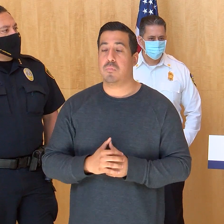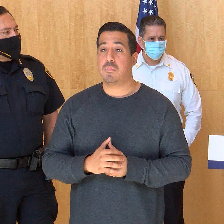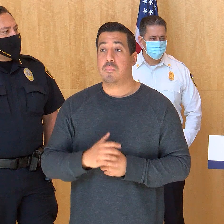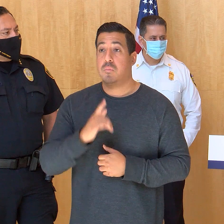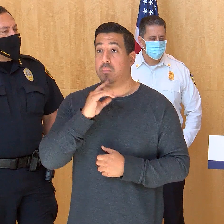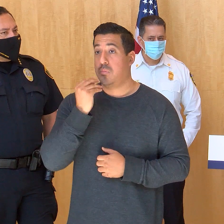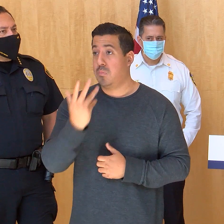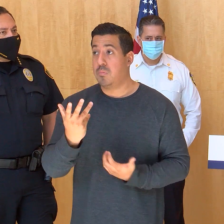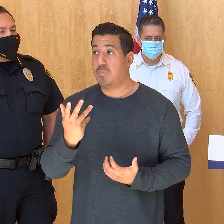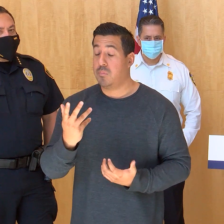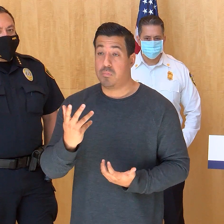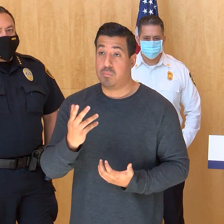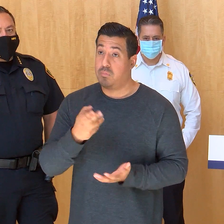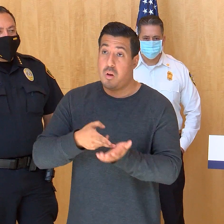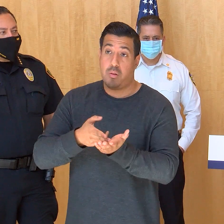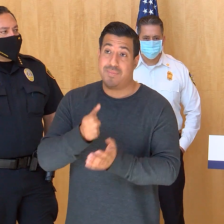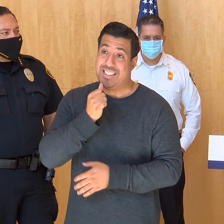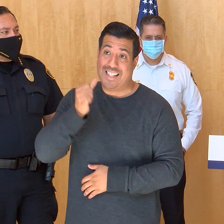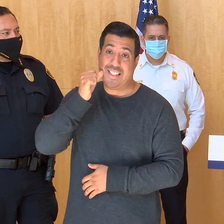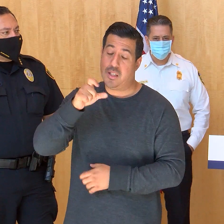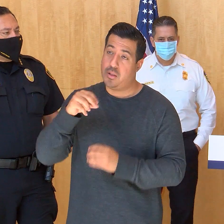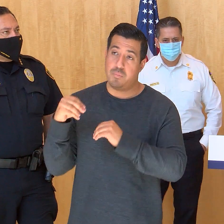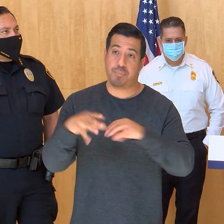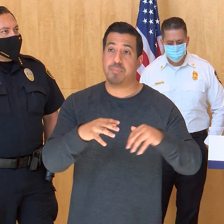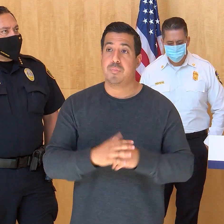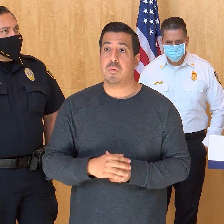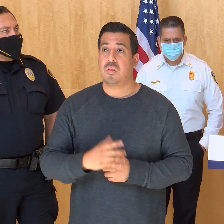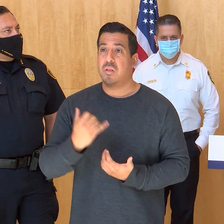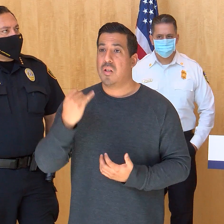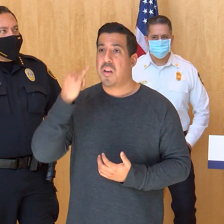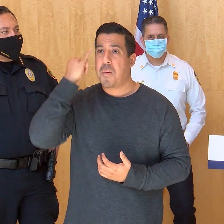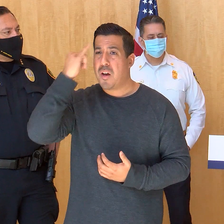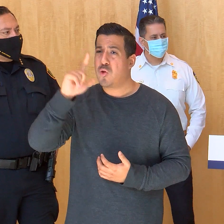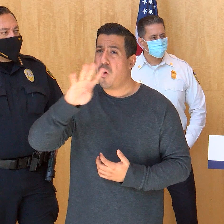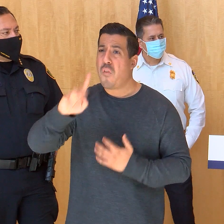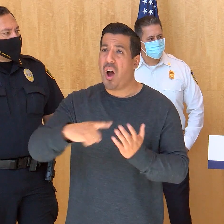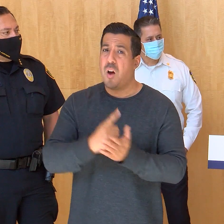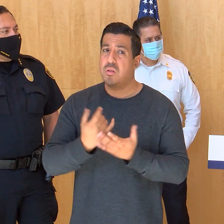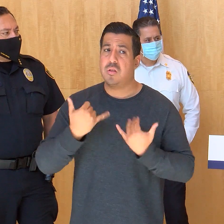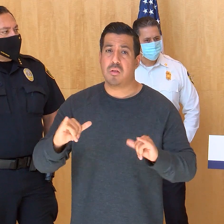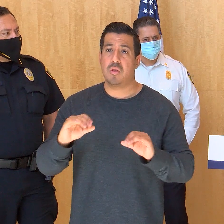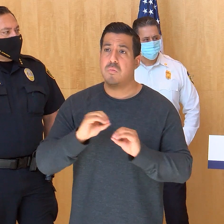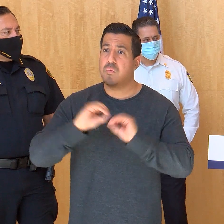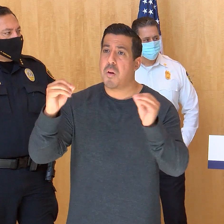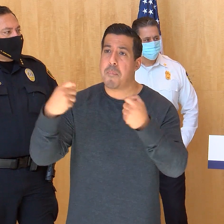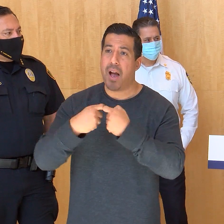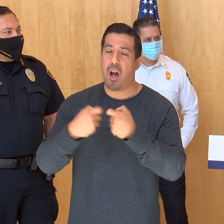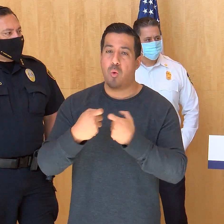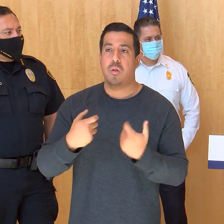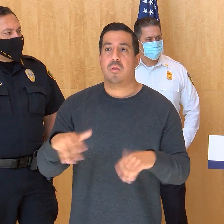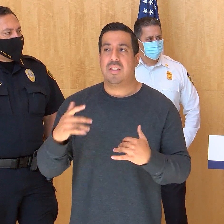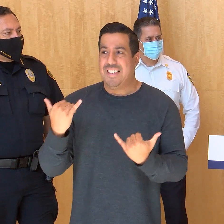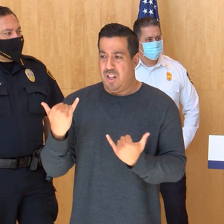frankly, yesterday. No one imagined that more than 24 hours people would still be without power at